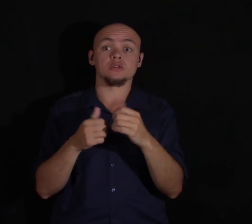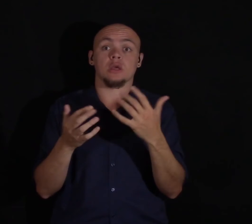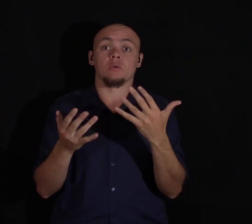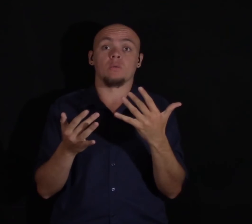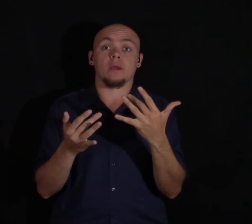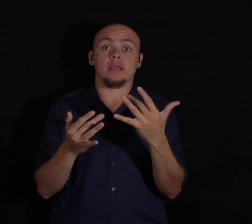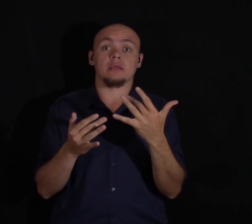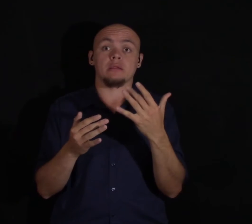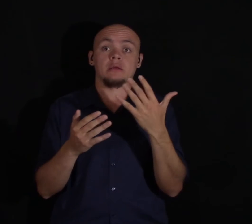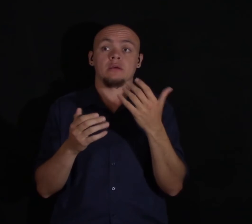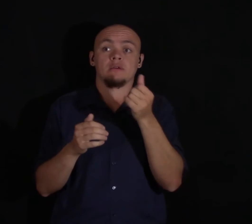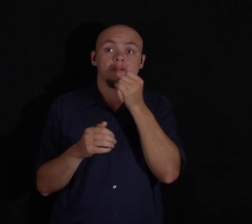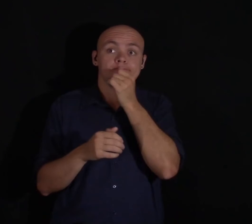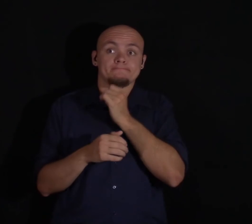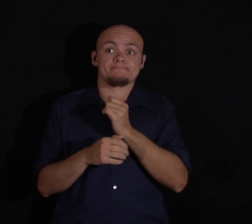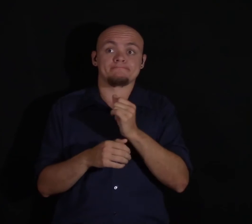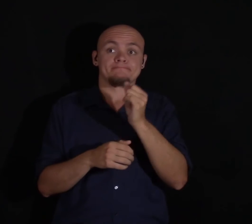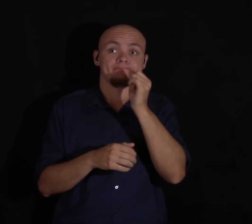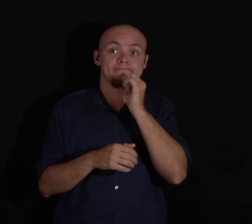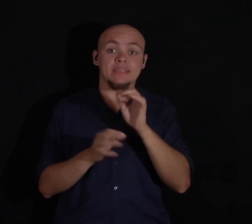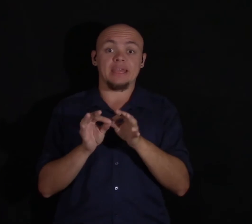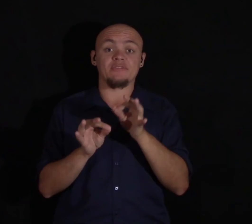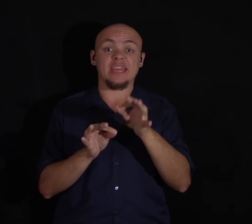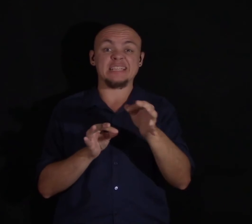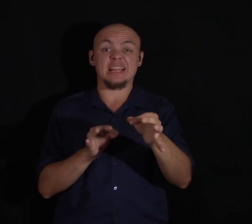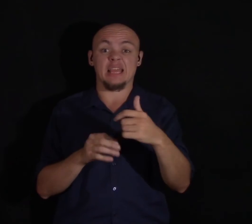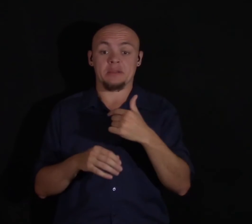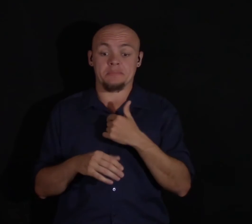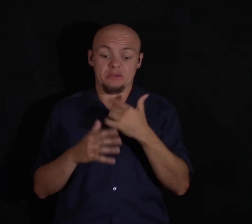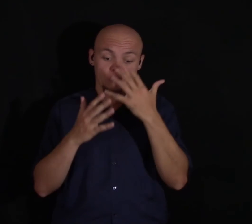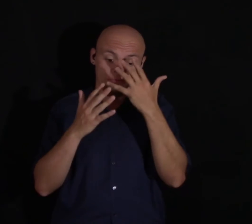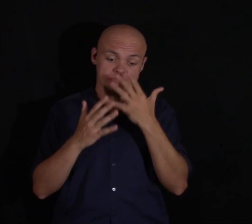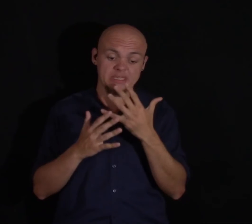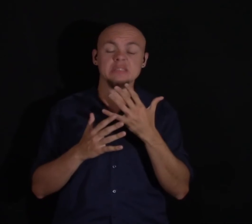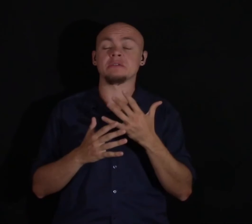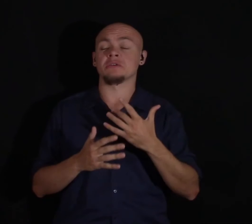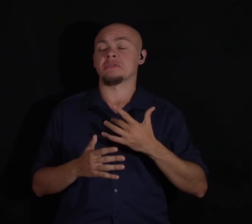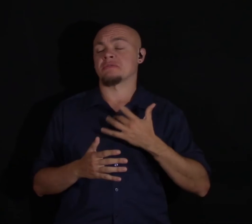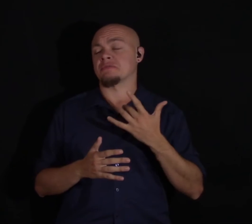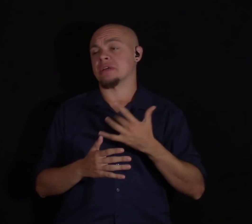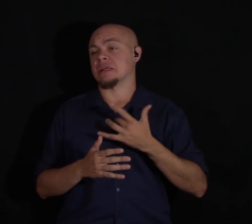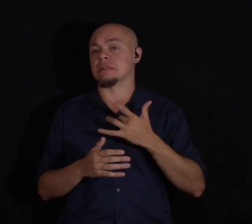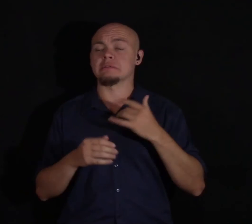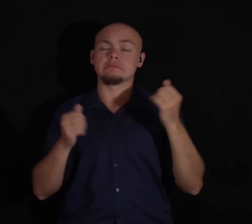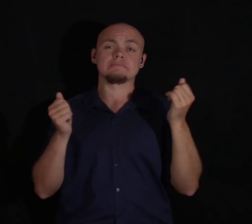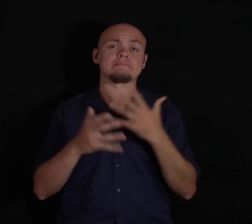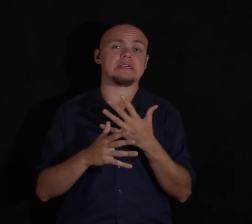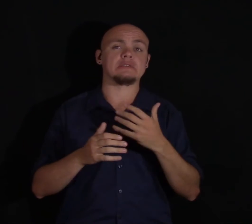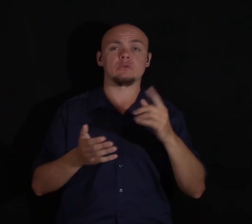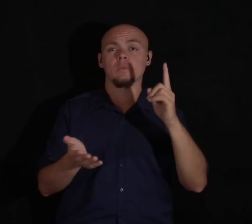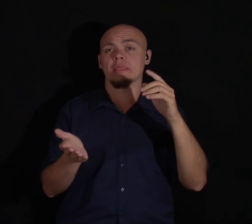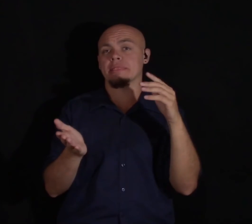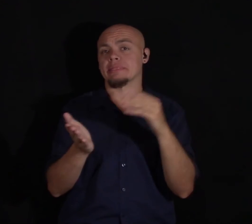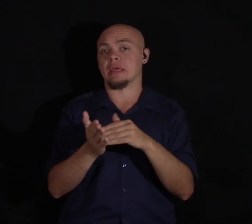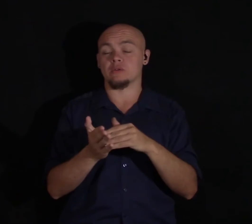impatience. If they were delayed, I was miserable and overcome by 1,000 fears, and when they arrived, and I